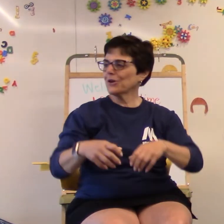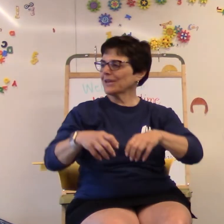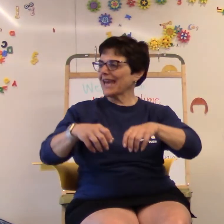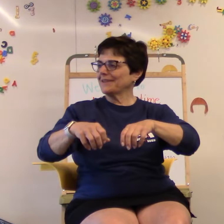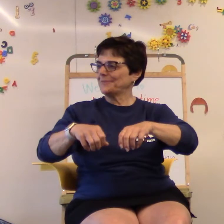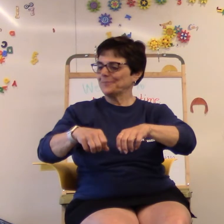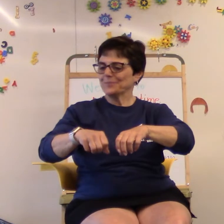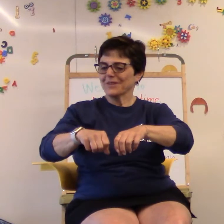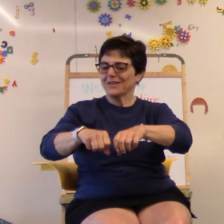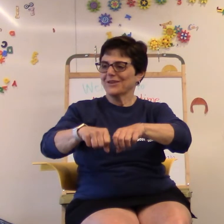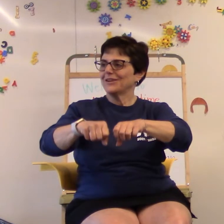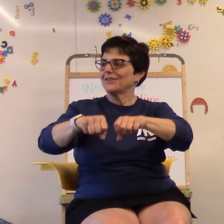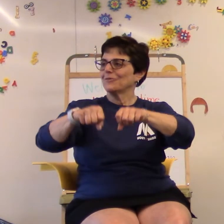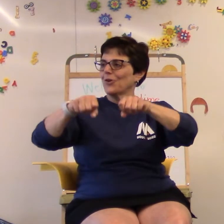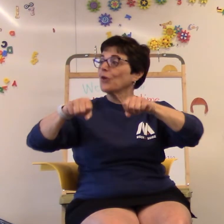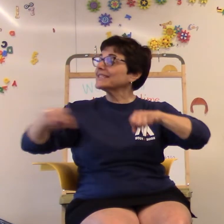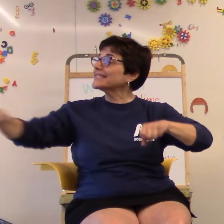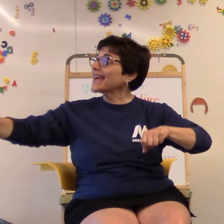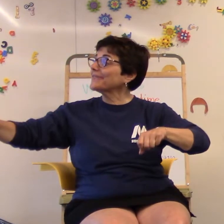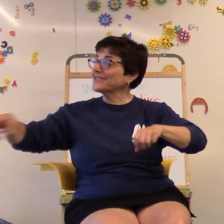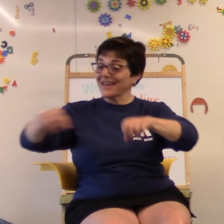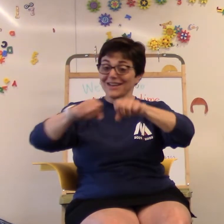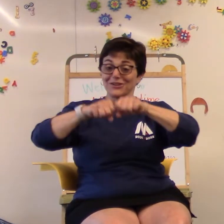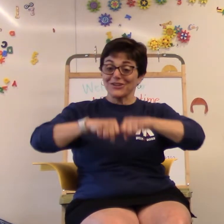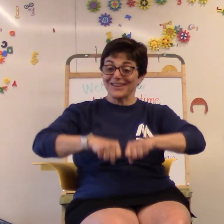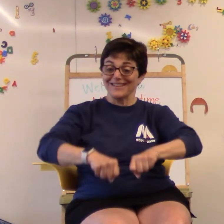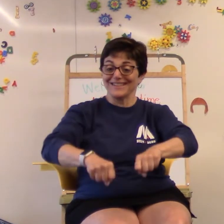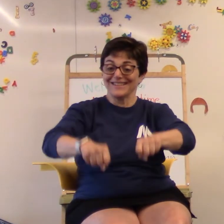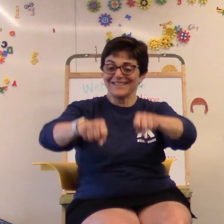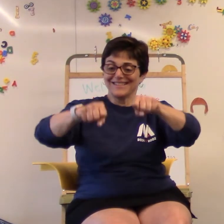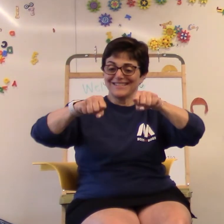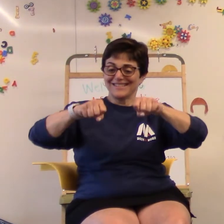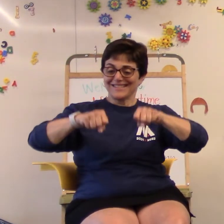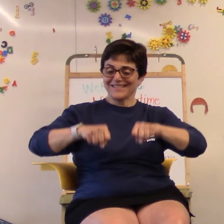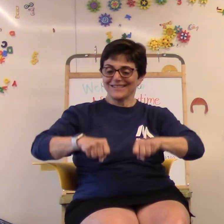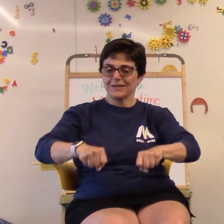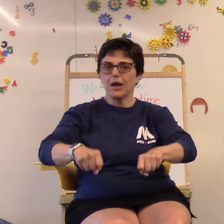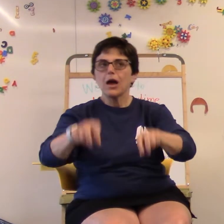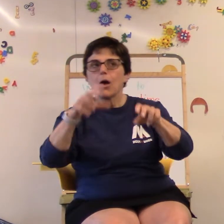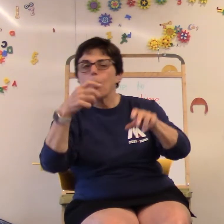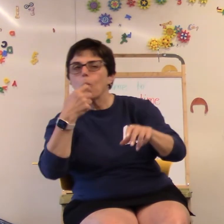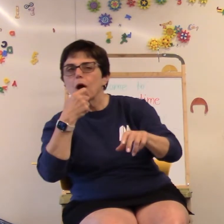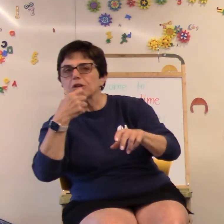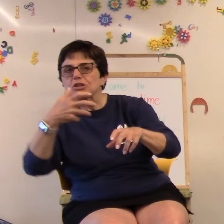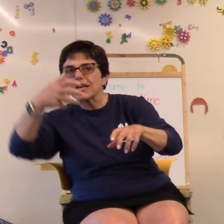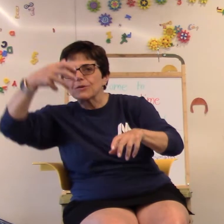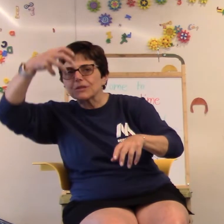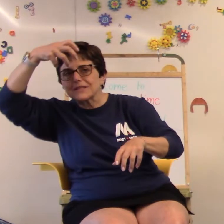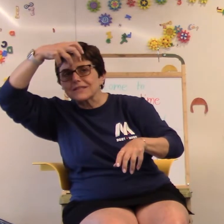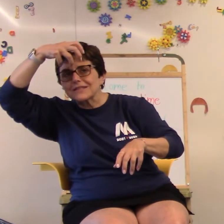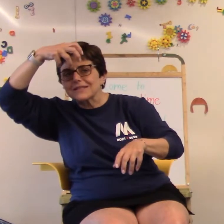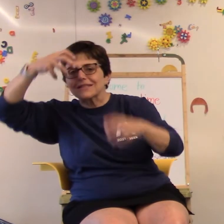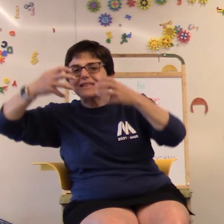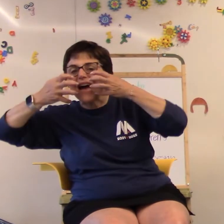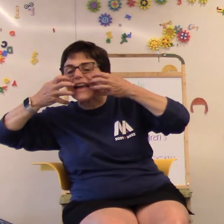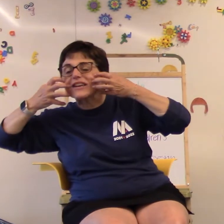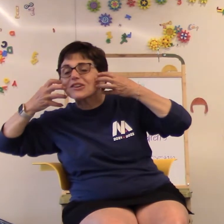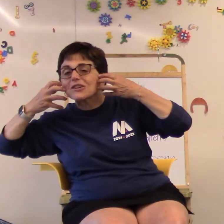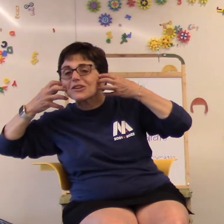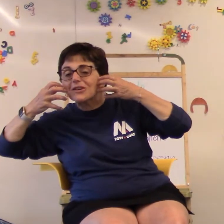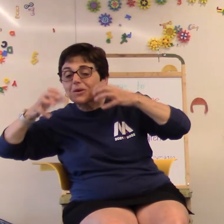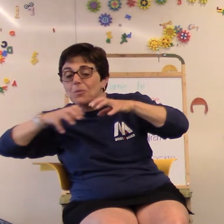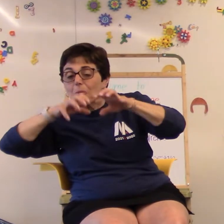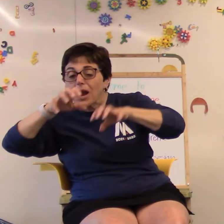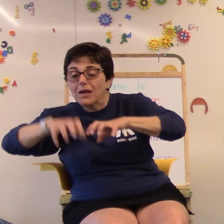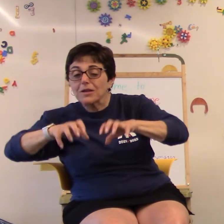Here we go again. Row. Row, Oh, this is row, a sign row for your tiger. boat. Good. Watch the tiger prowl. If you see his mighty